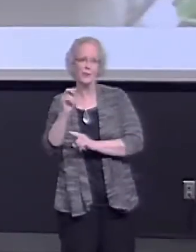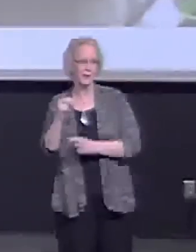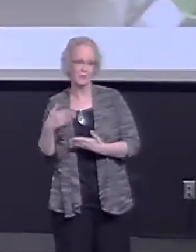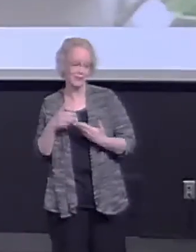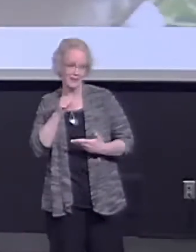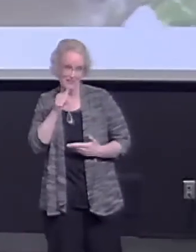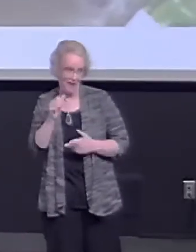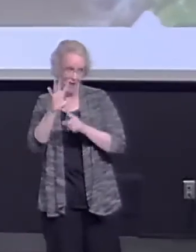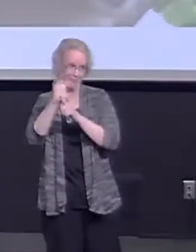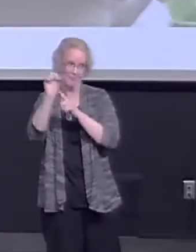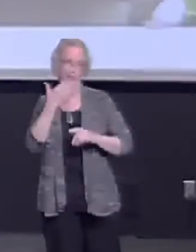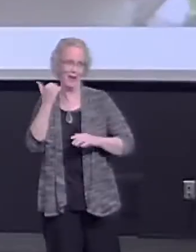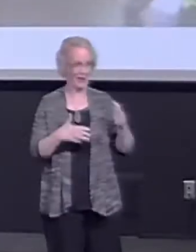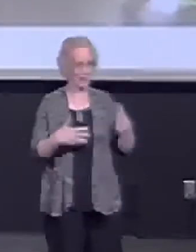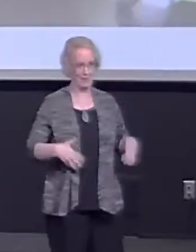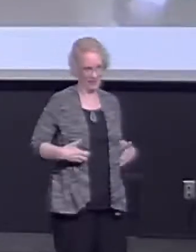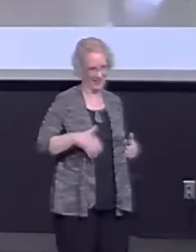monkey is.